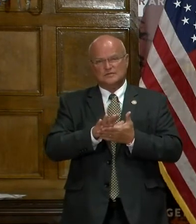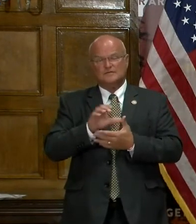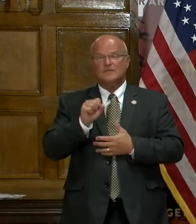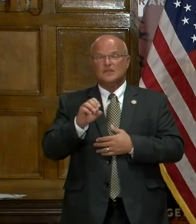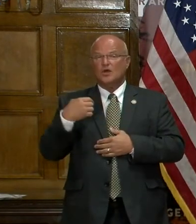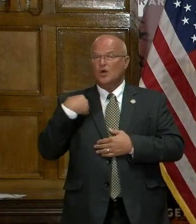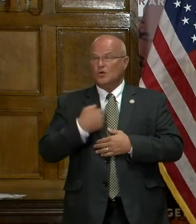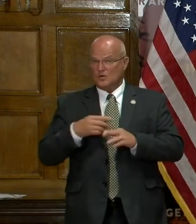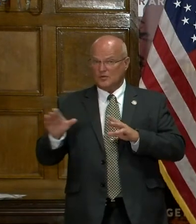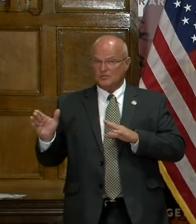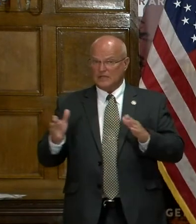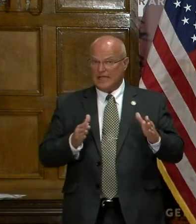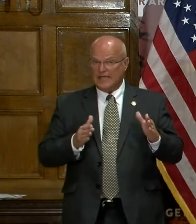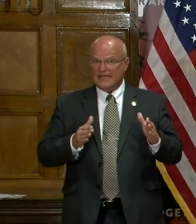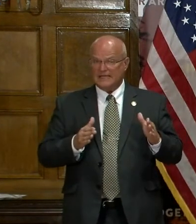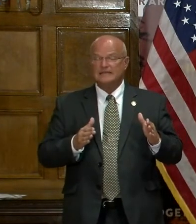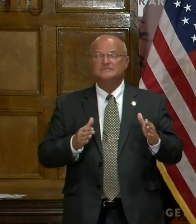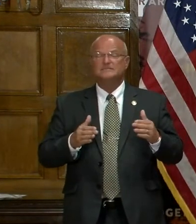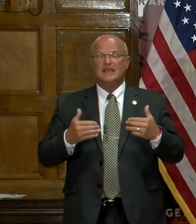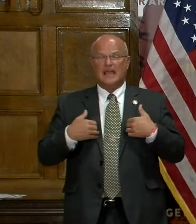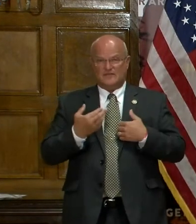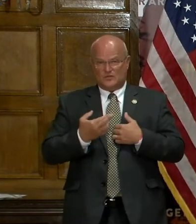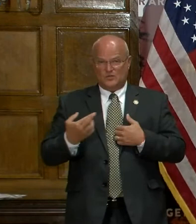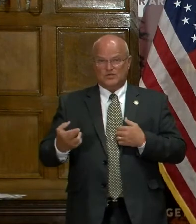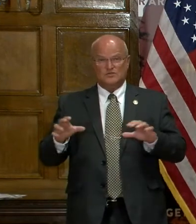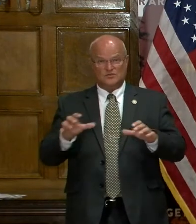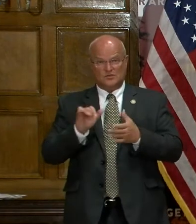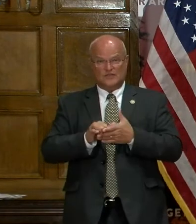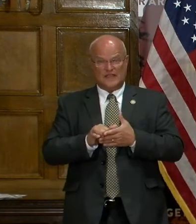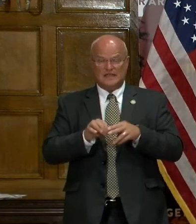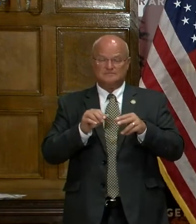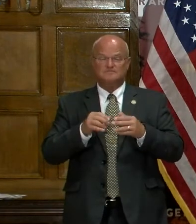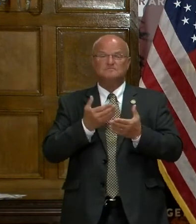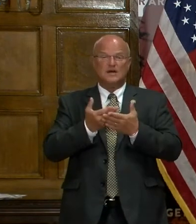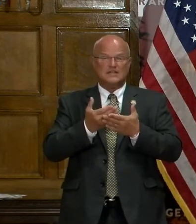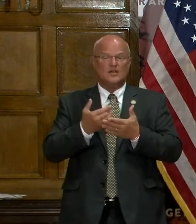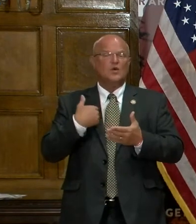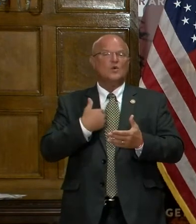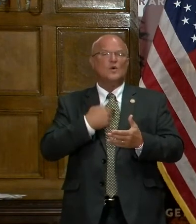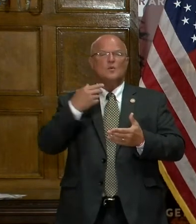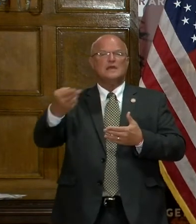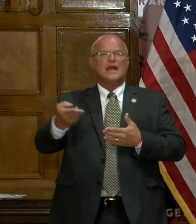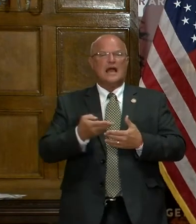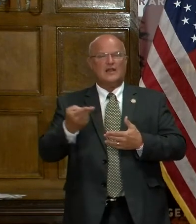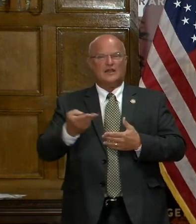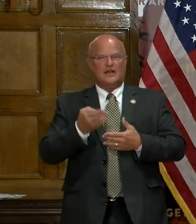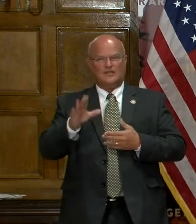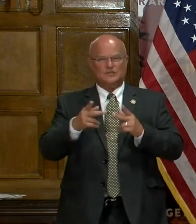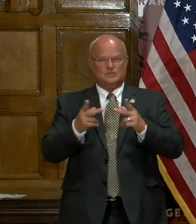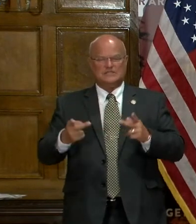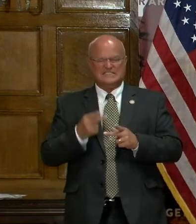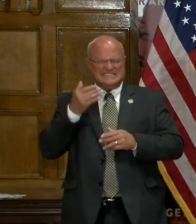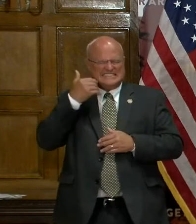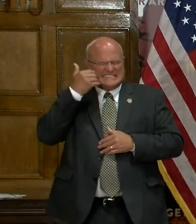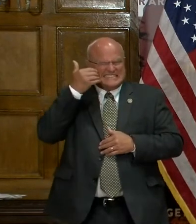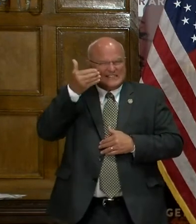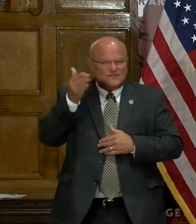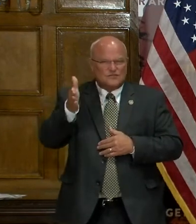So we are planning ahead. We have the resources to do that monetarily. We will be hiring for those positions in the near